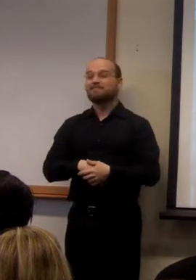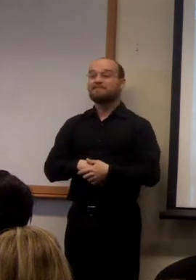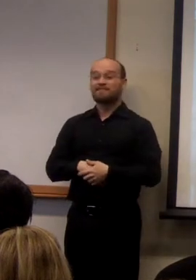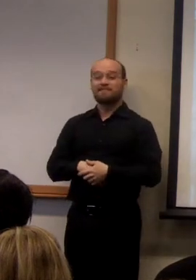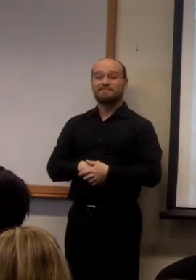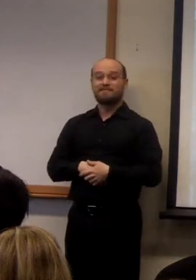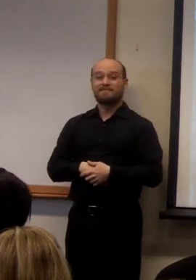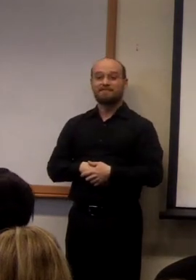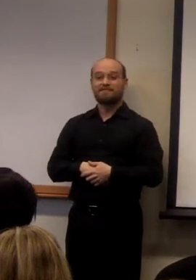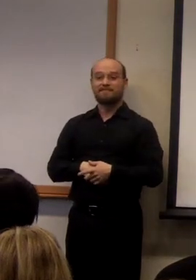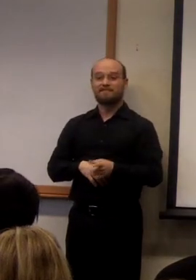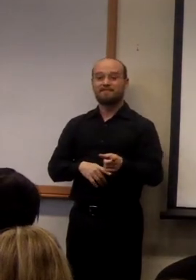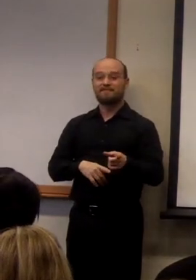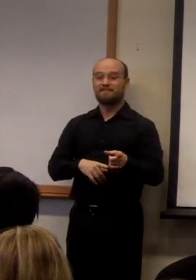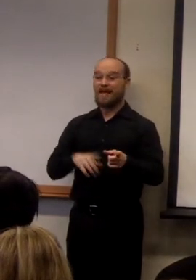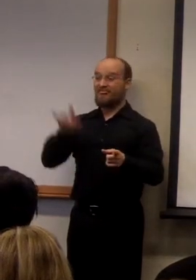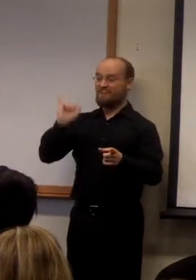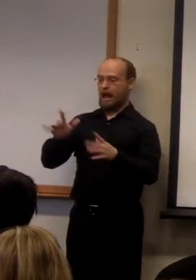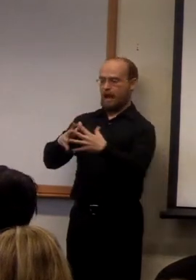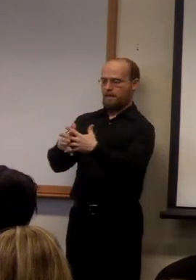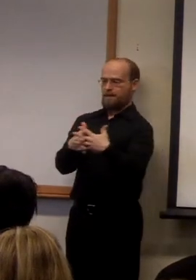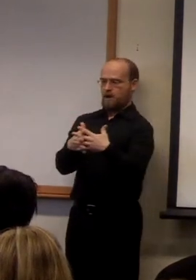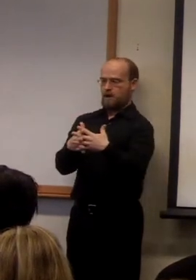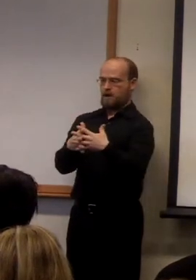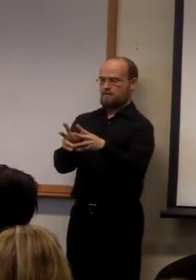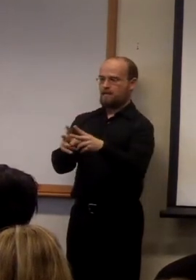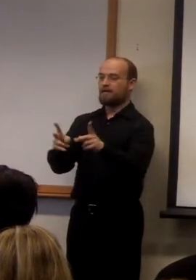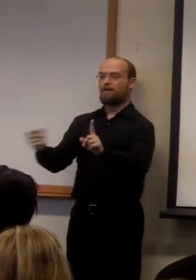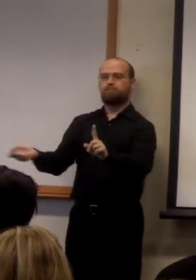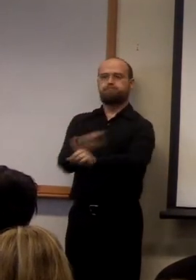know. In that, I mean something very different.